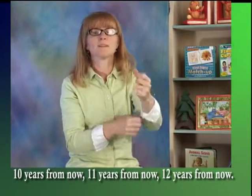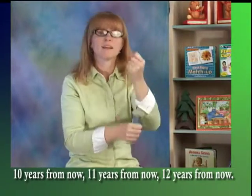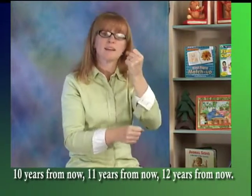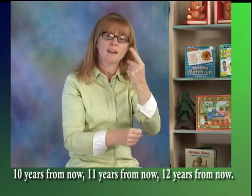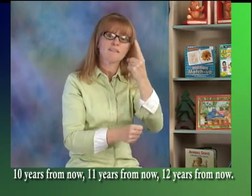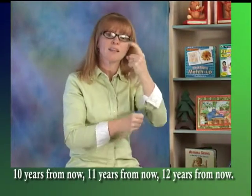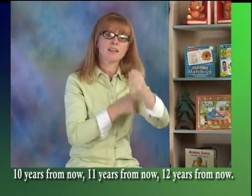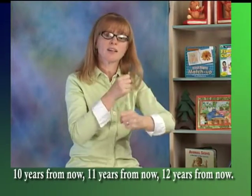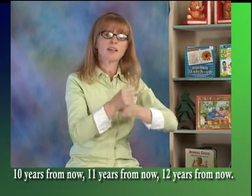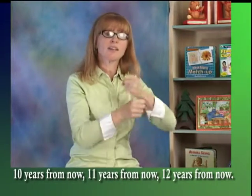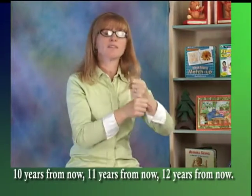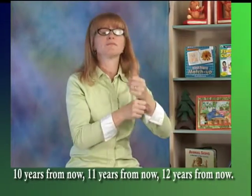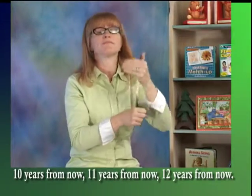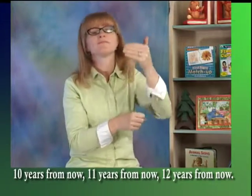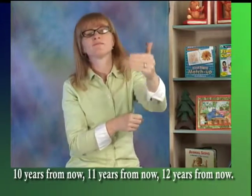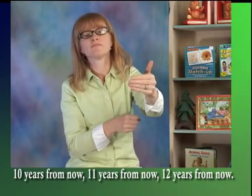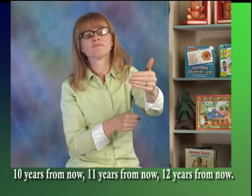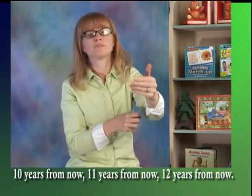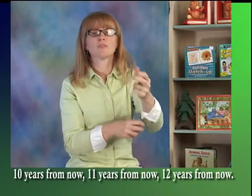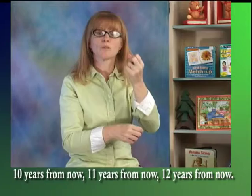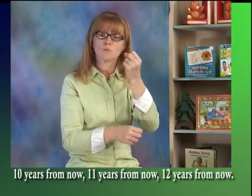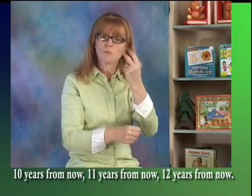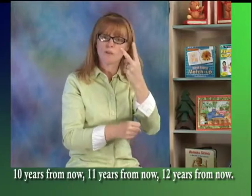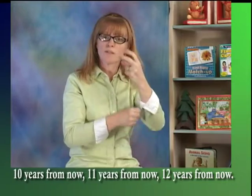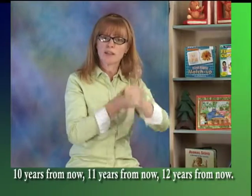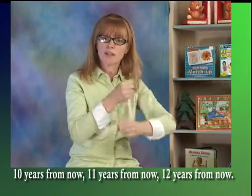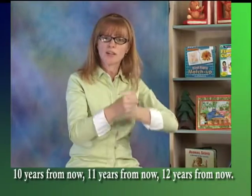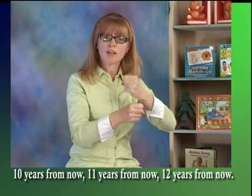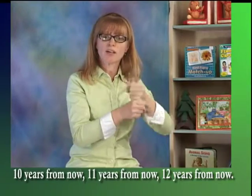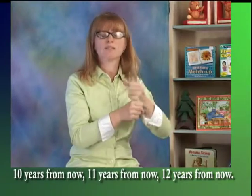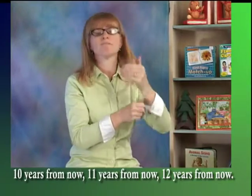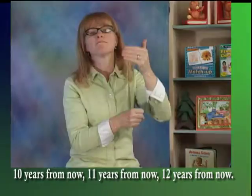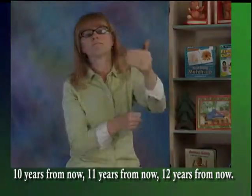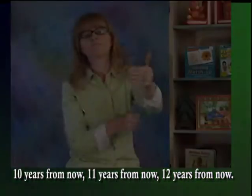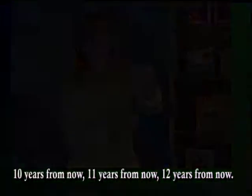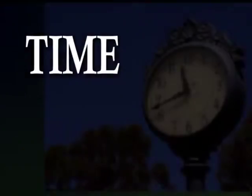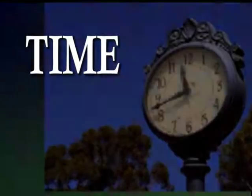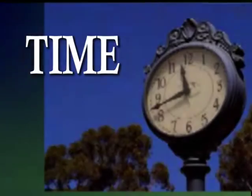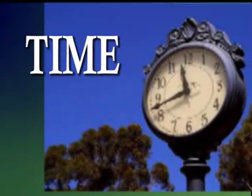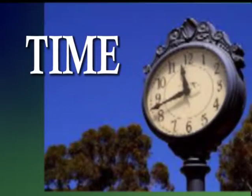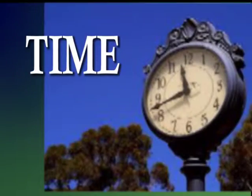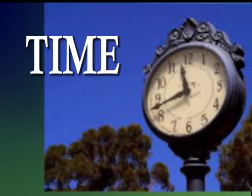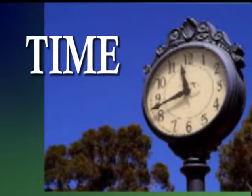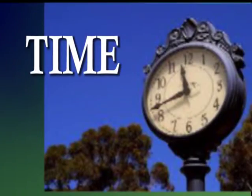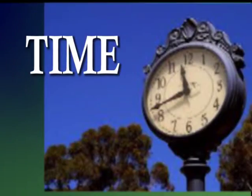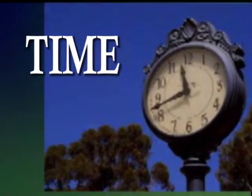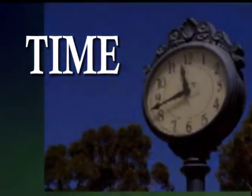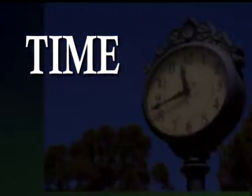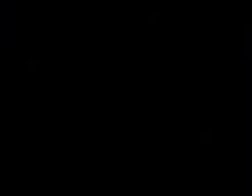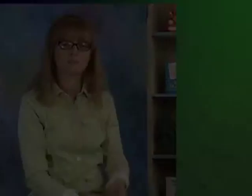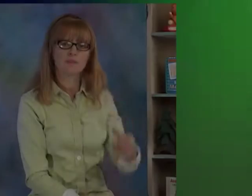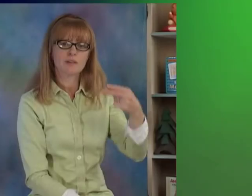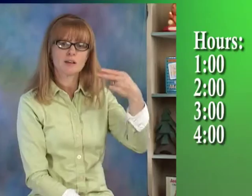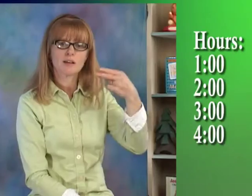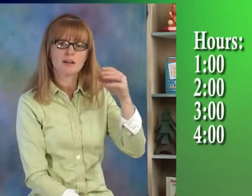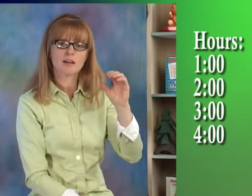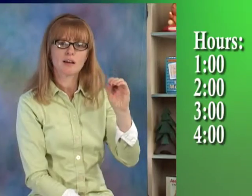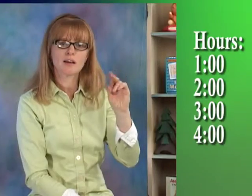now, 11 years from now, 12 years from now. Time.